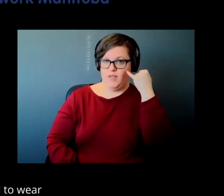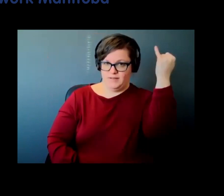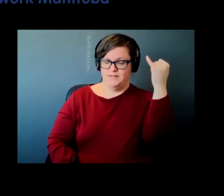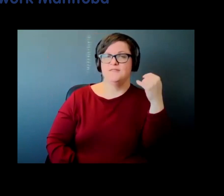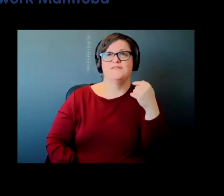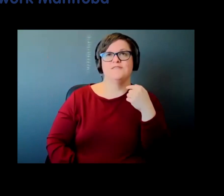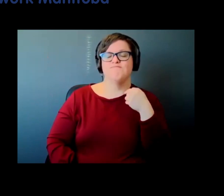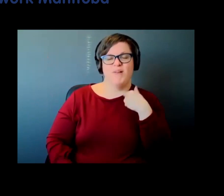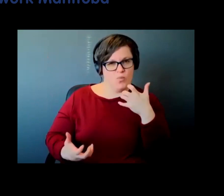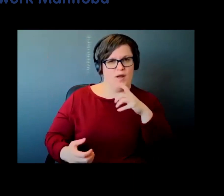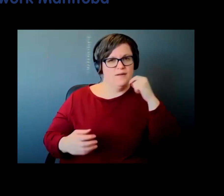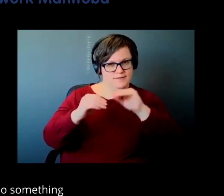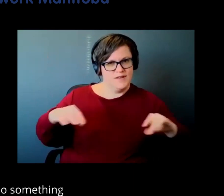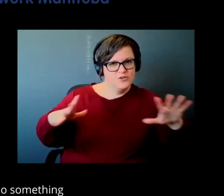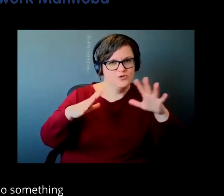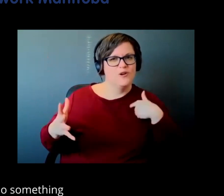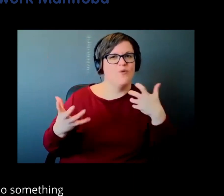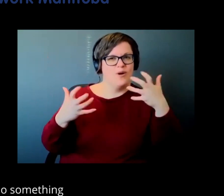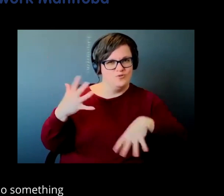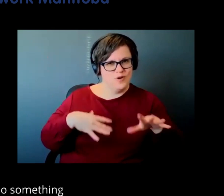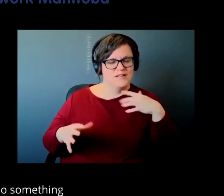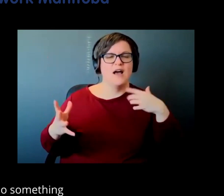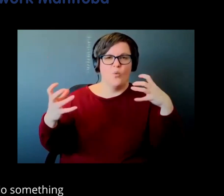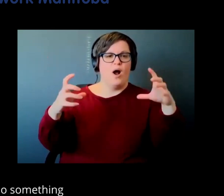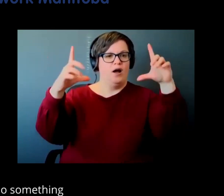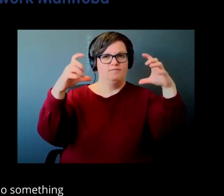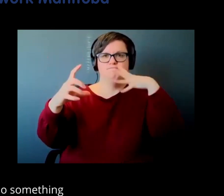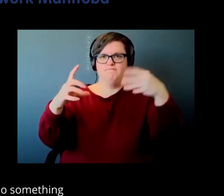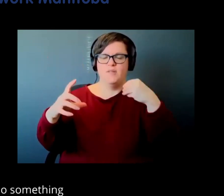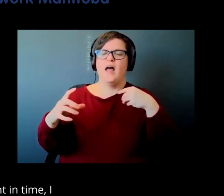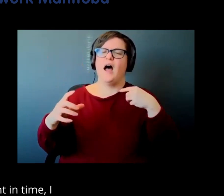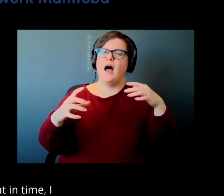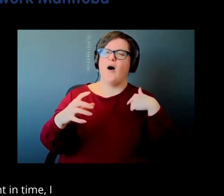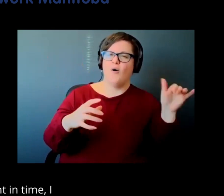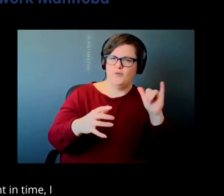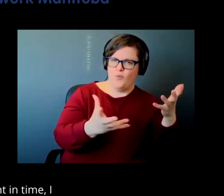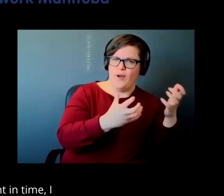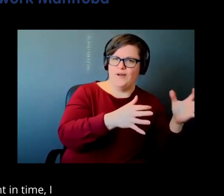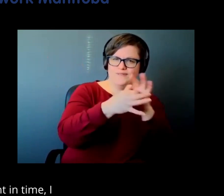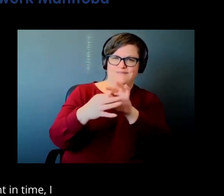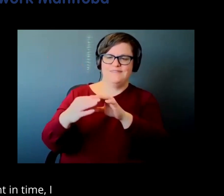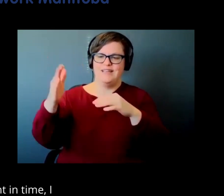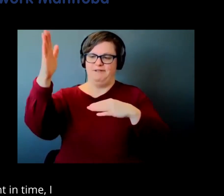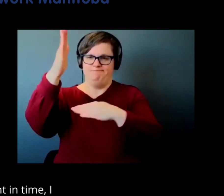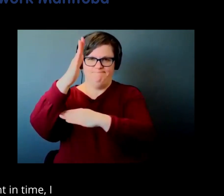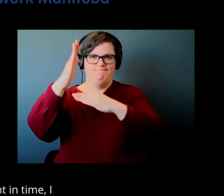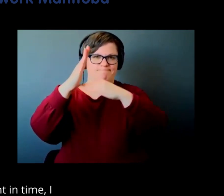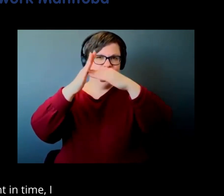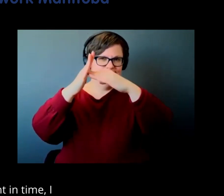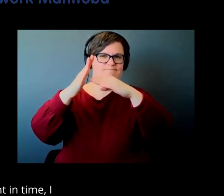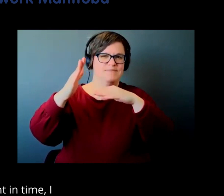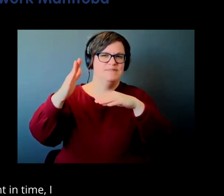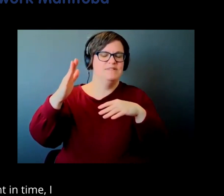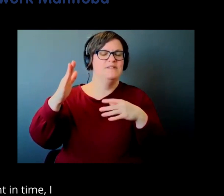desert, and I wanted to do these photos, and I wanted to do something on Maslow's hierarchy of needs. But at that point in time, I wanted the